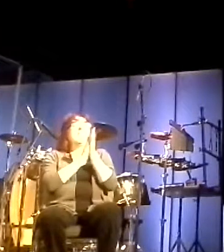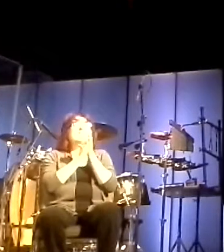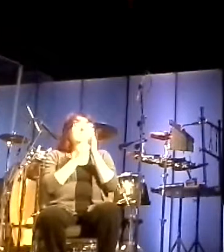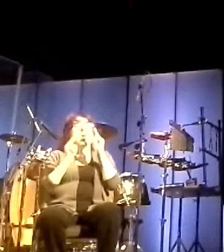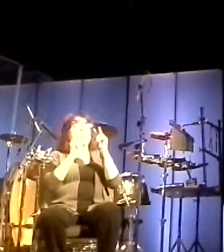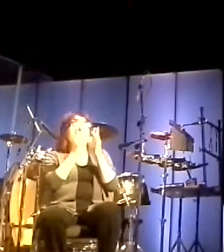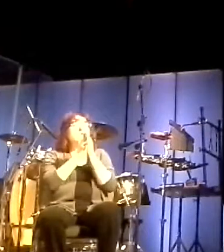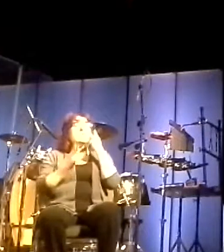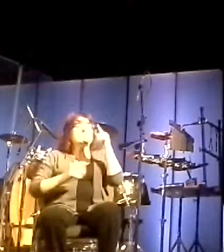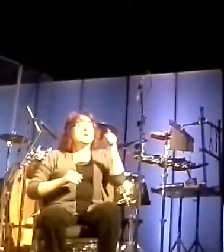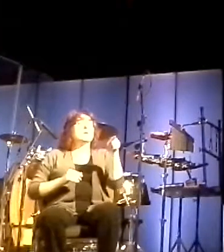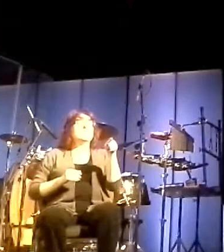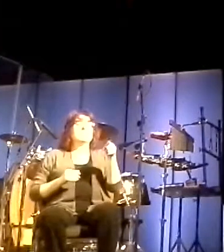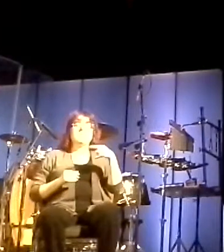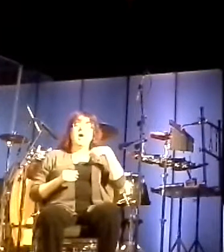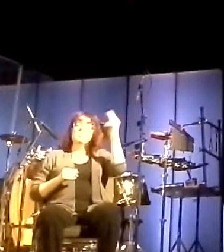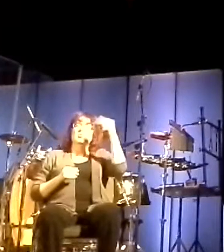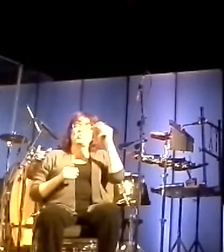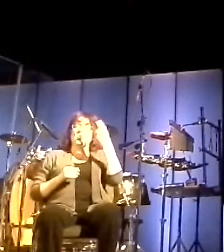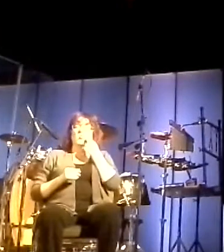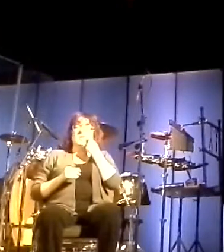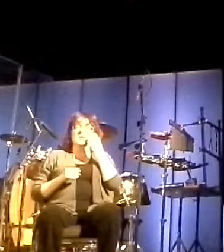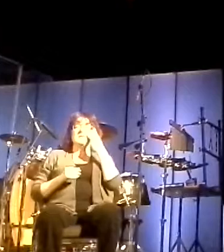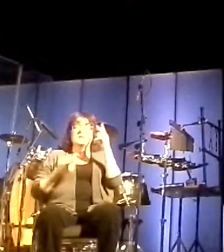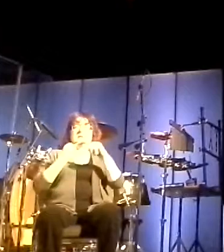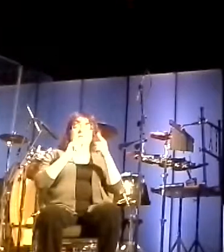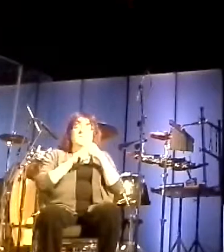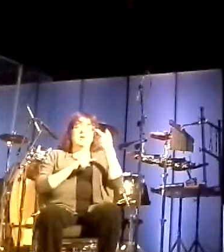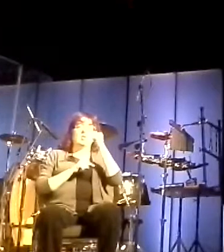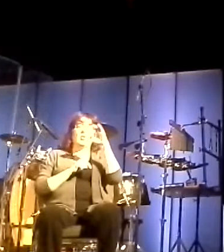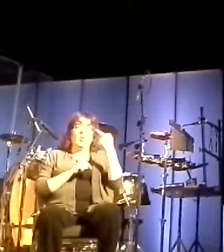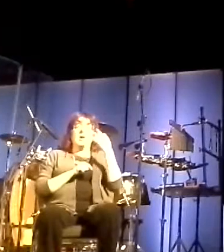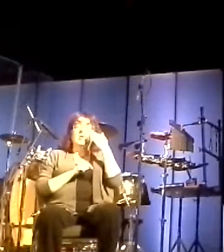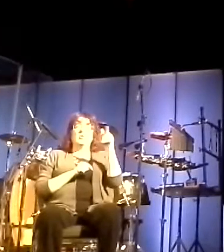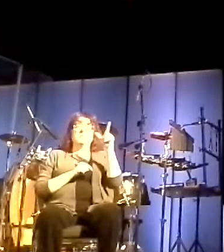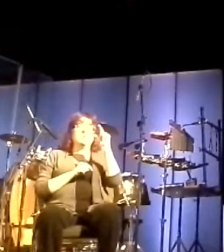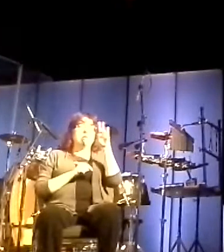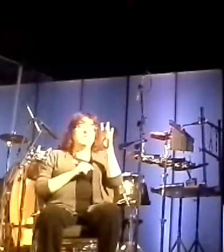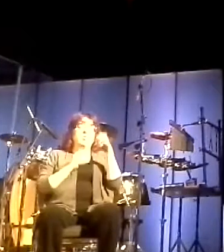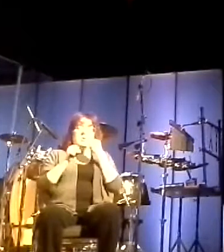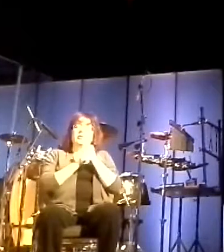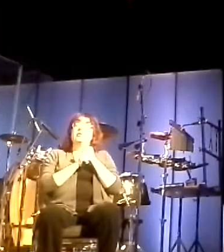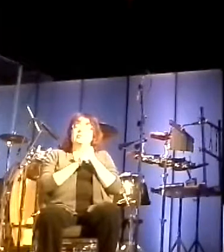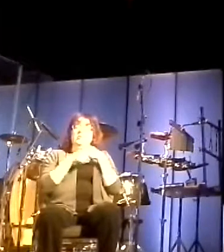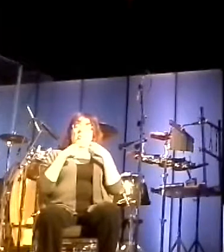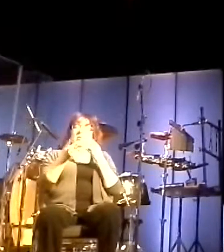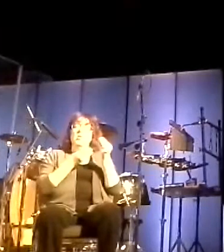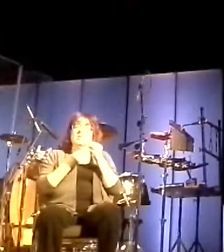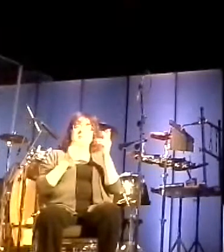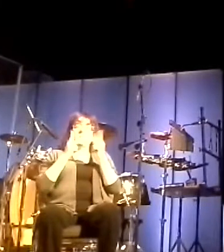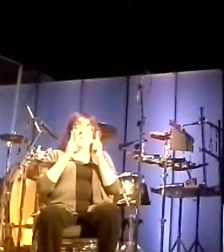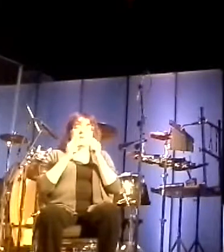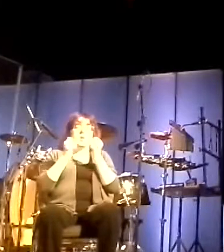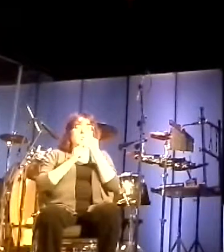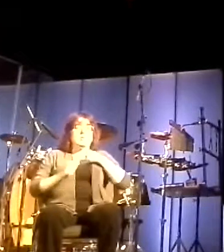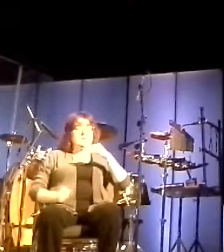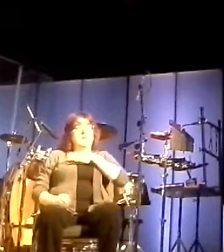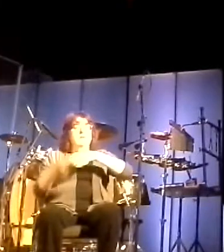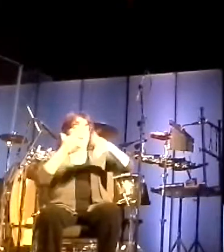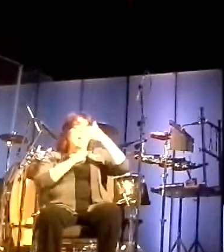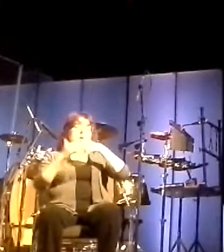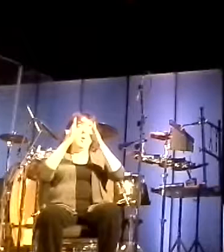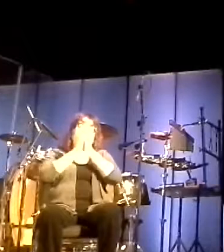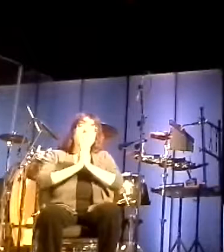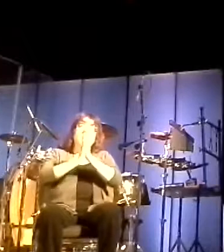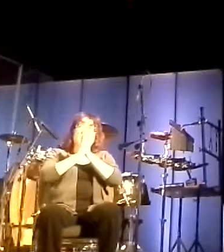to see him. I was up north recently to see one of my buddies, Greg Mingarelli. I've known 24 years in ministry. In Prescott, Arizona, with our staff, hanging out,